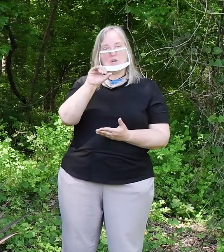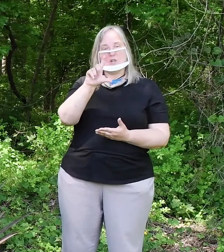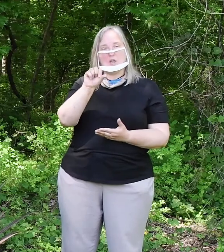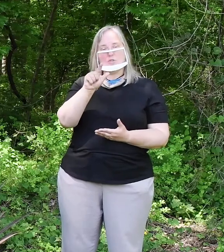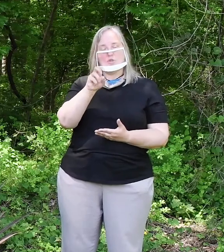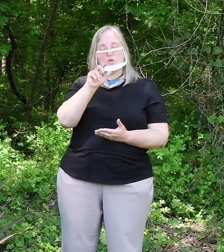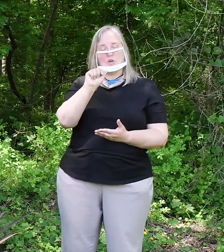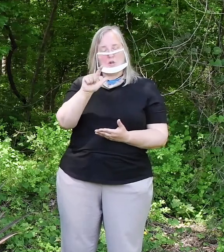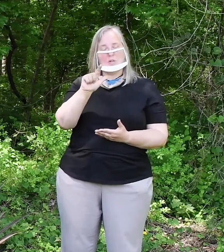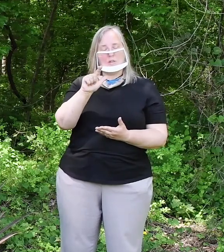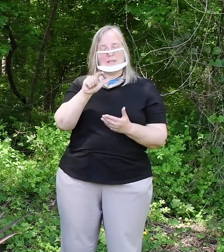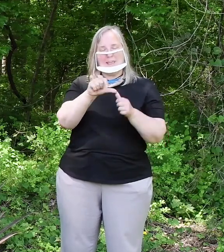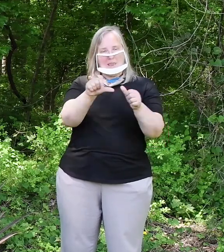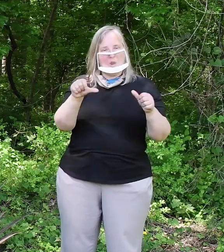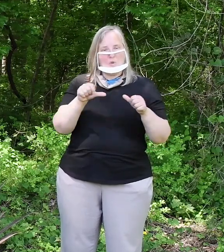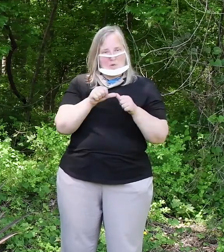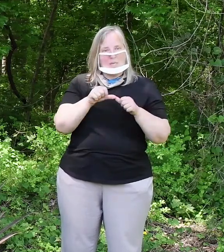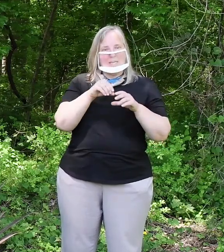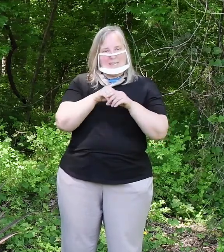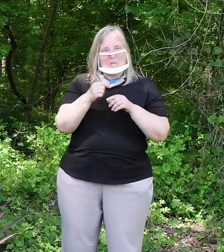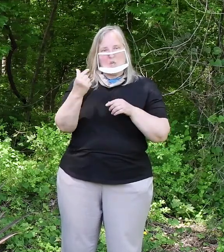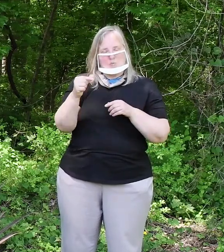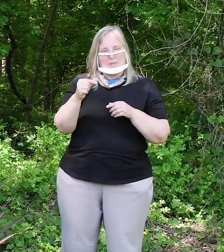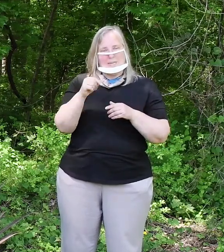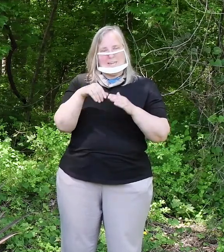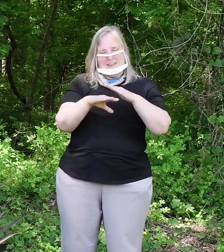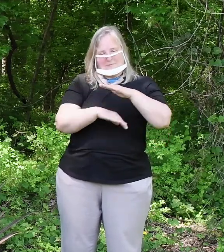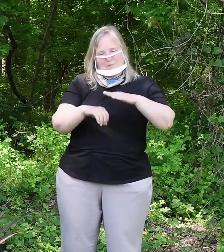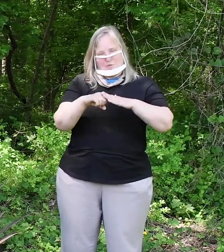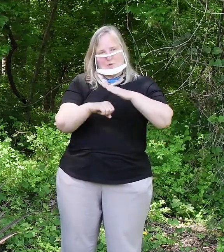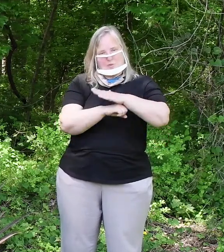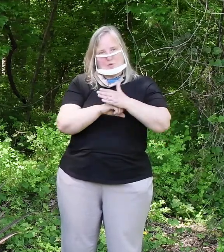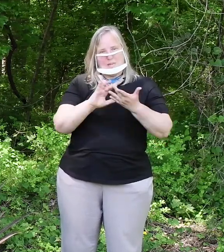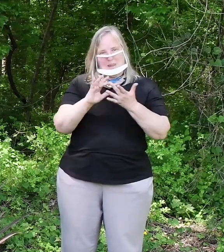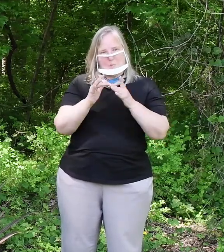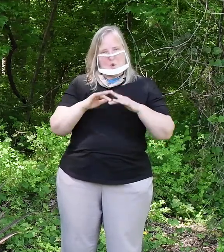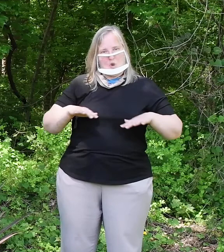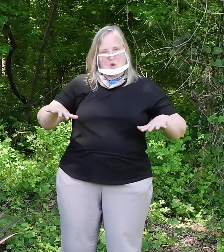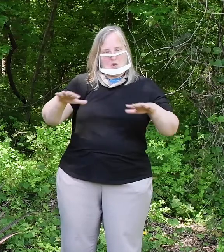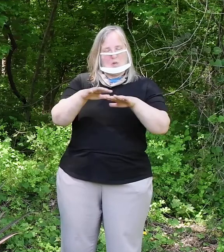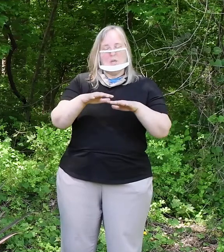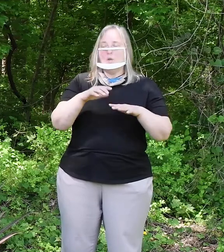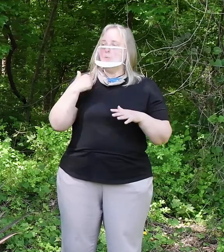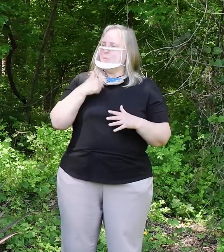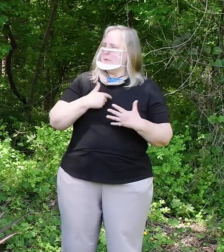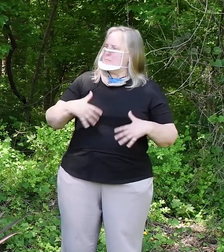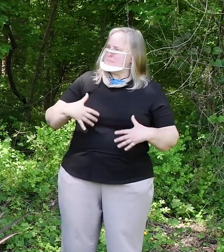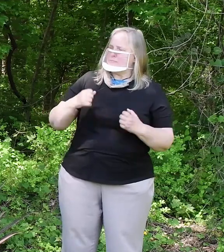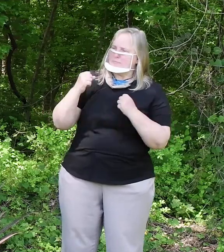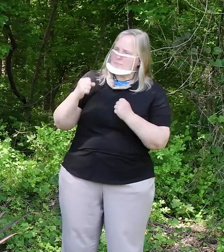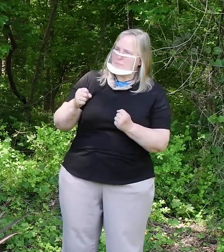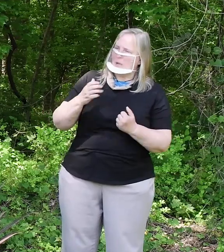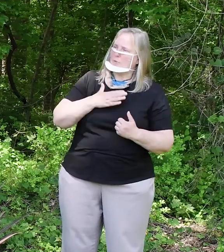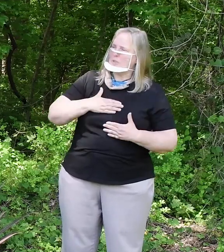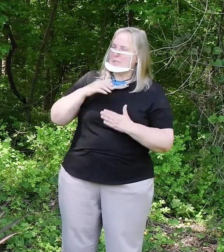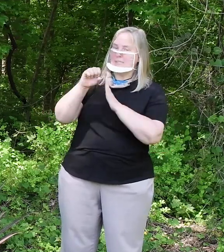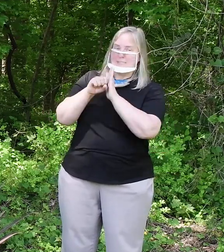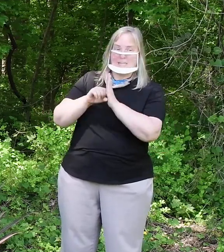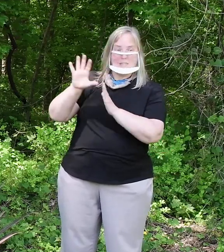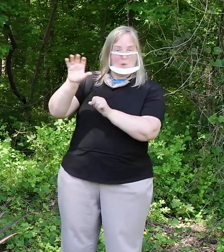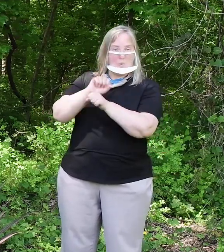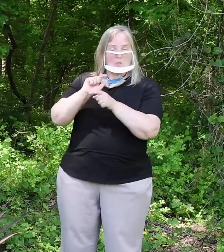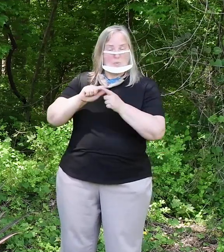area in a green infrastructure network. We greatly appreciate the state's work to